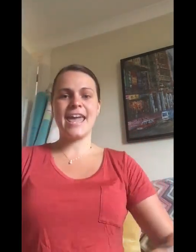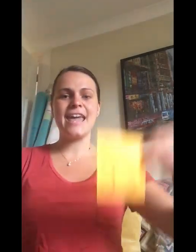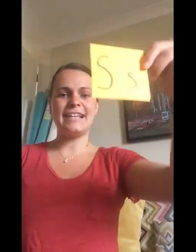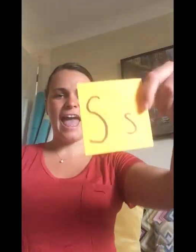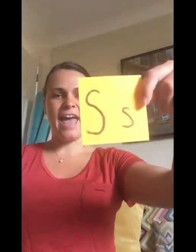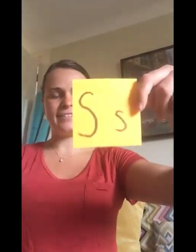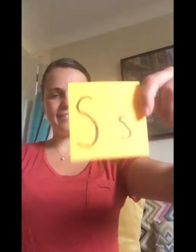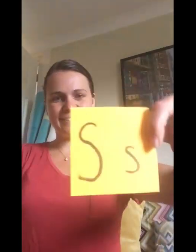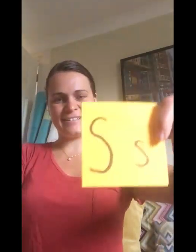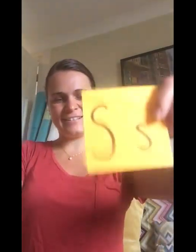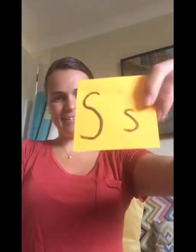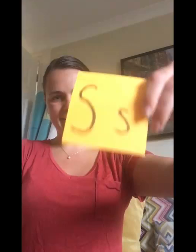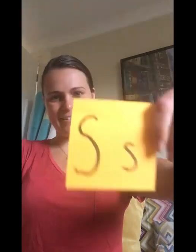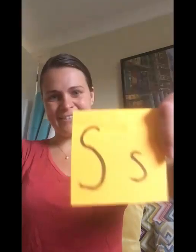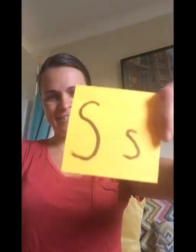is S.